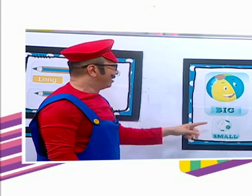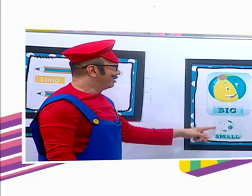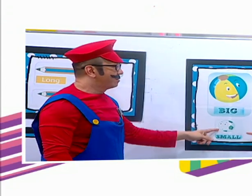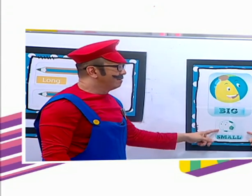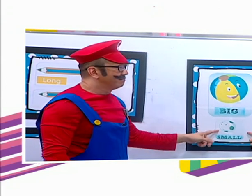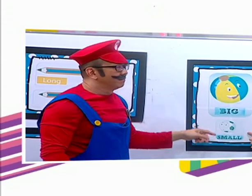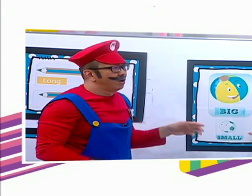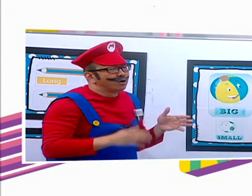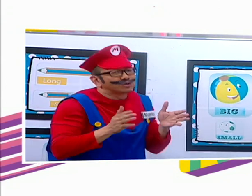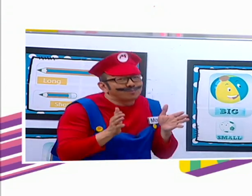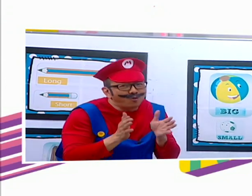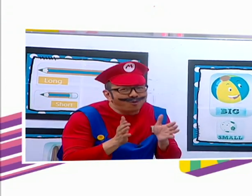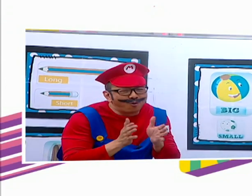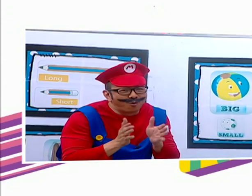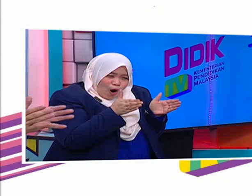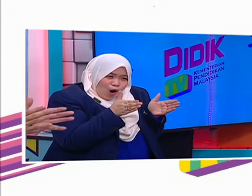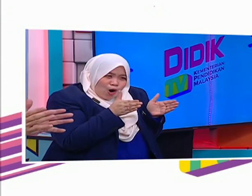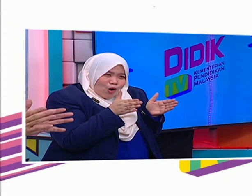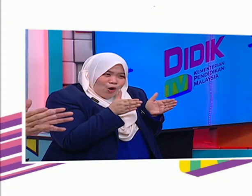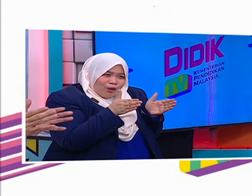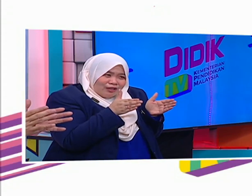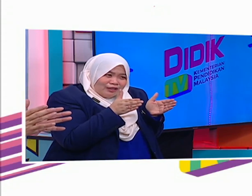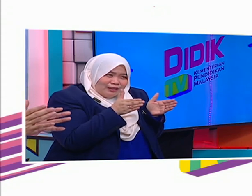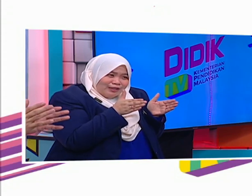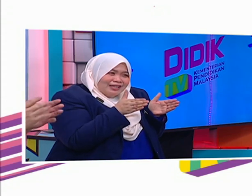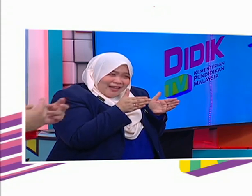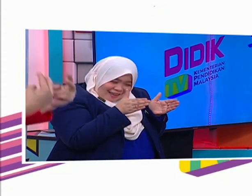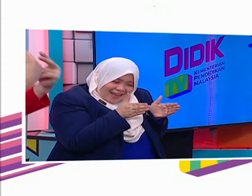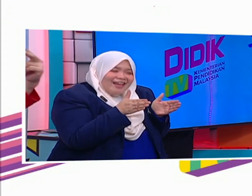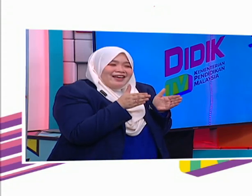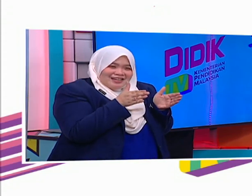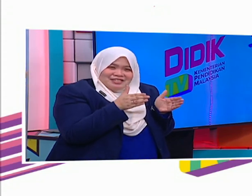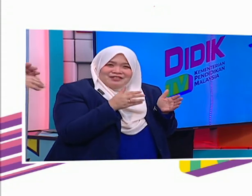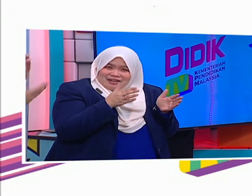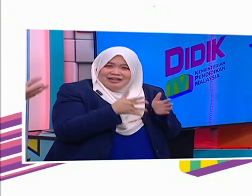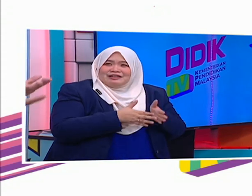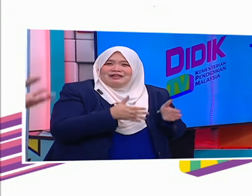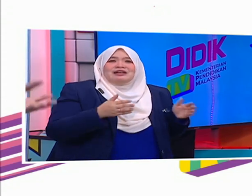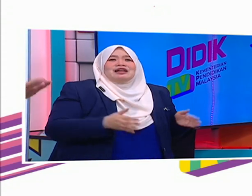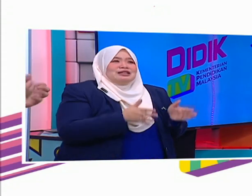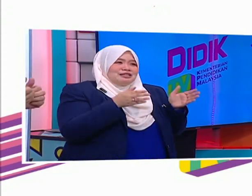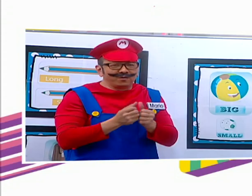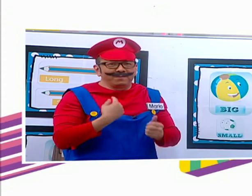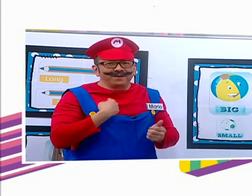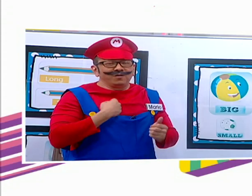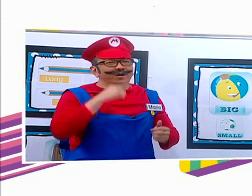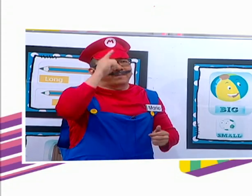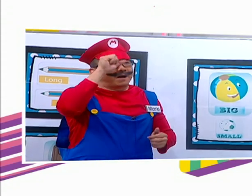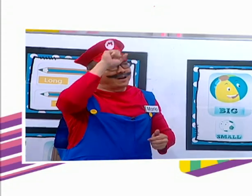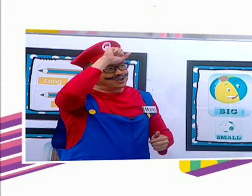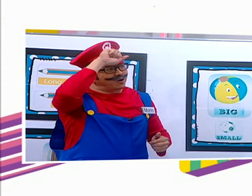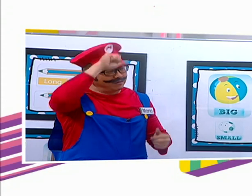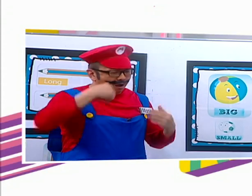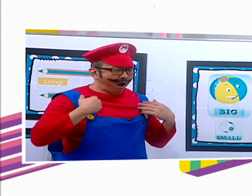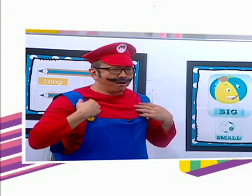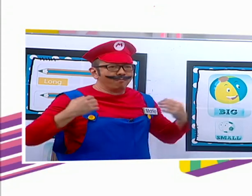Yes. This one? Small. Small. Okay, you can compare with me with